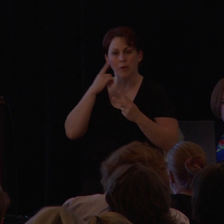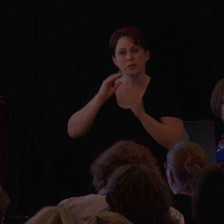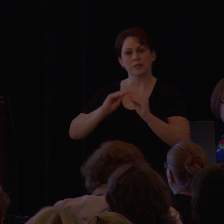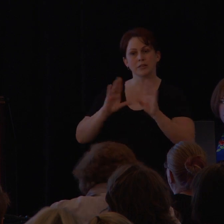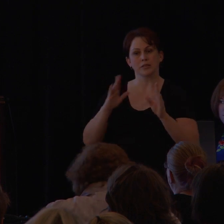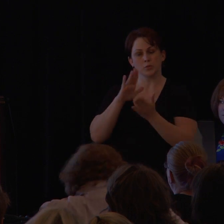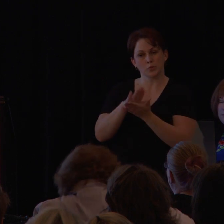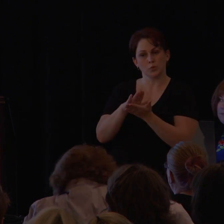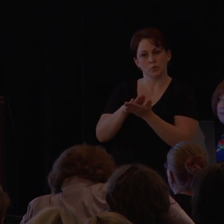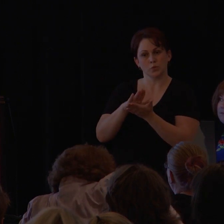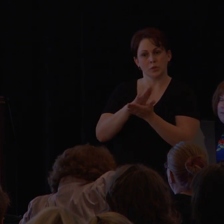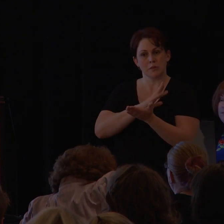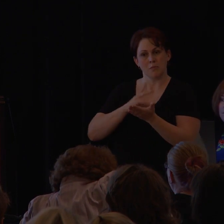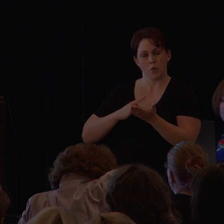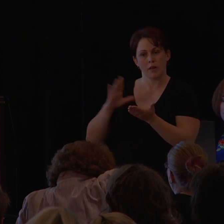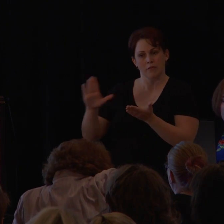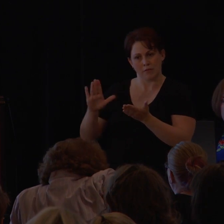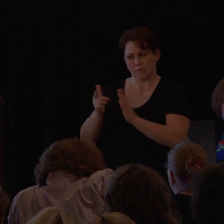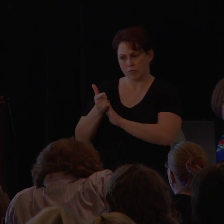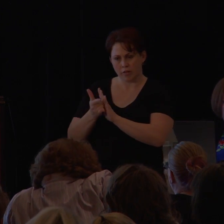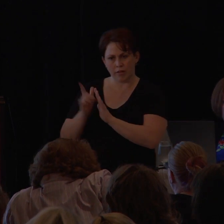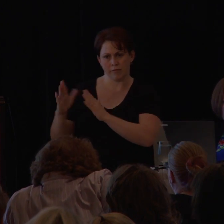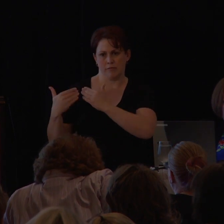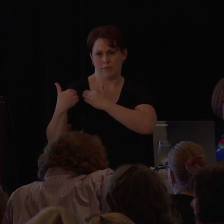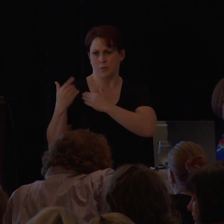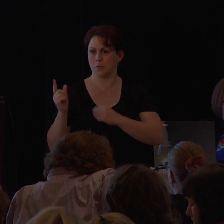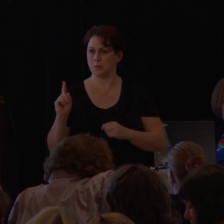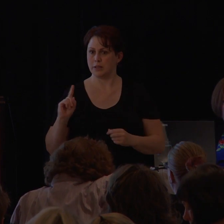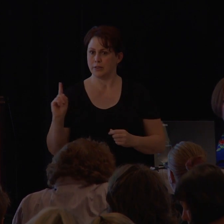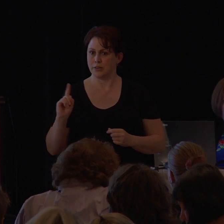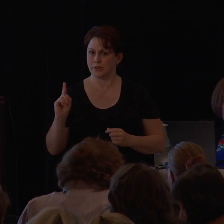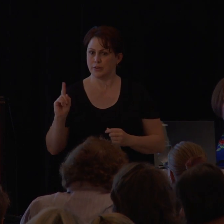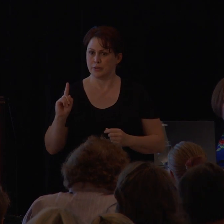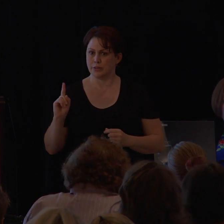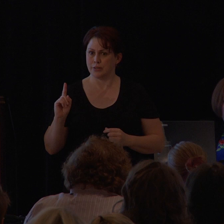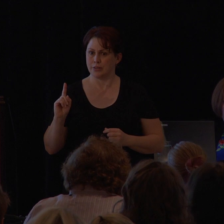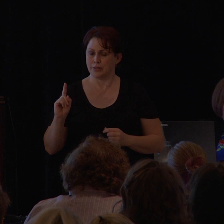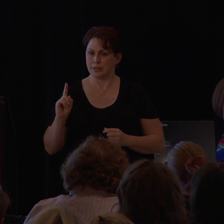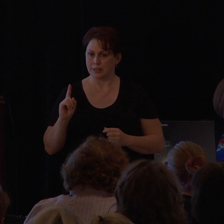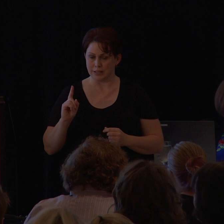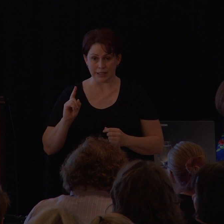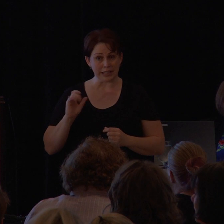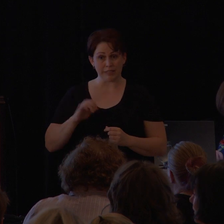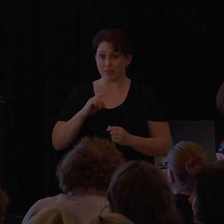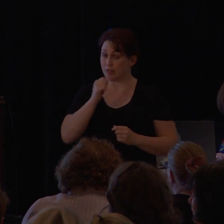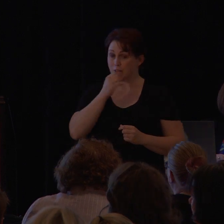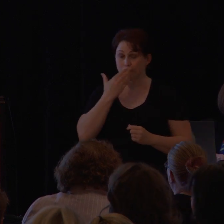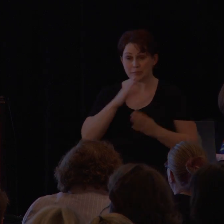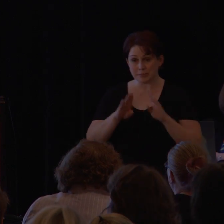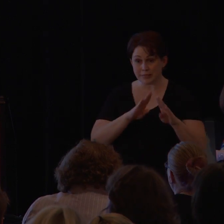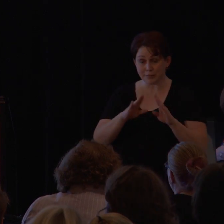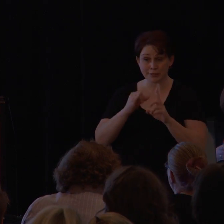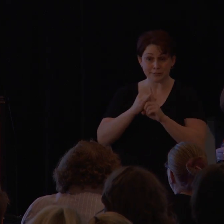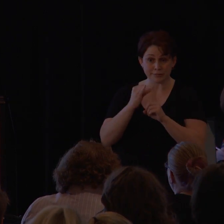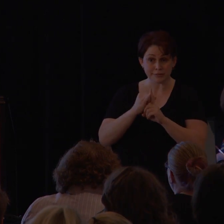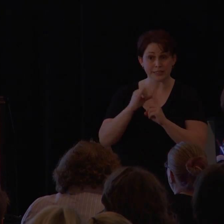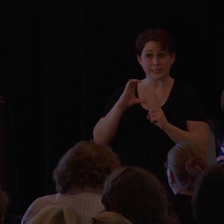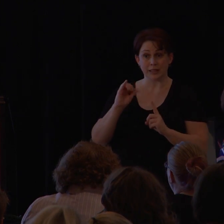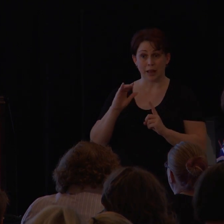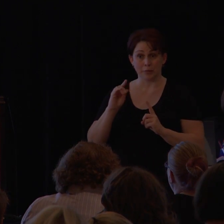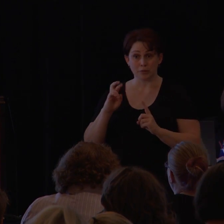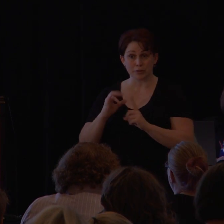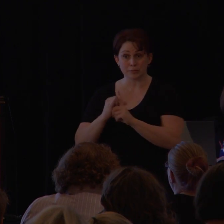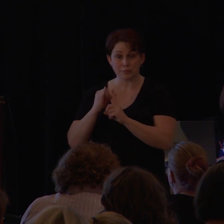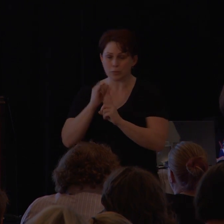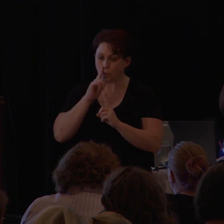board jurisdiction to say that it does apply in cases of misconduct, including bullying and cyberbullying, not just on